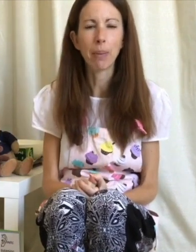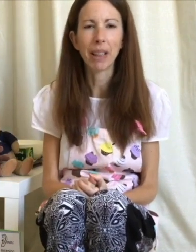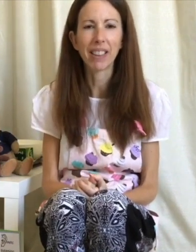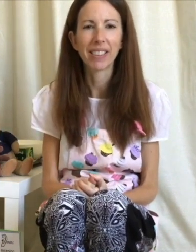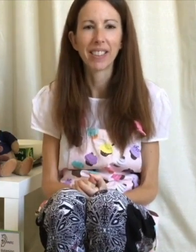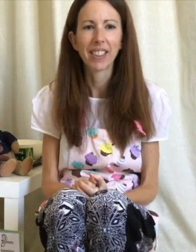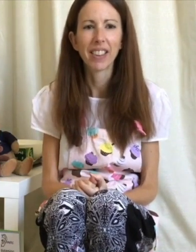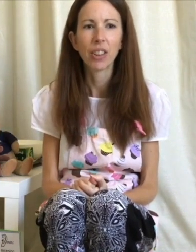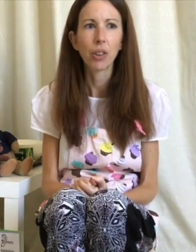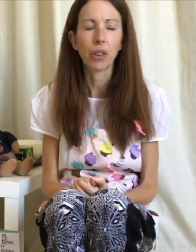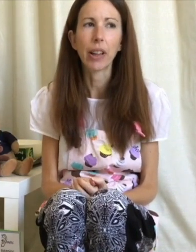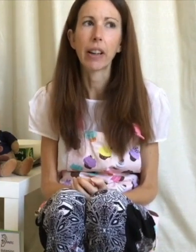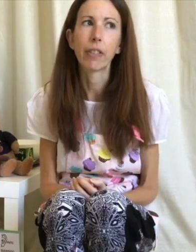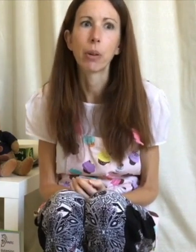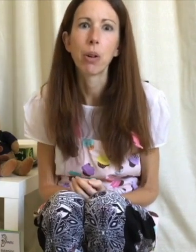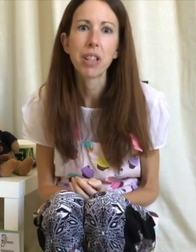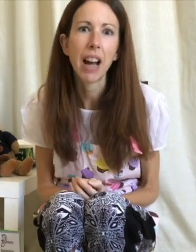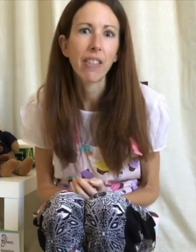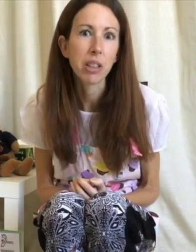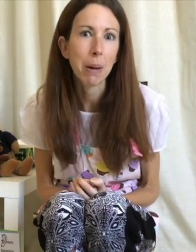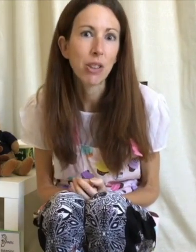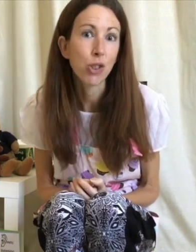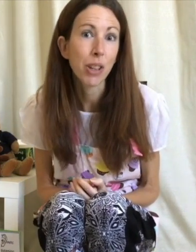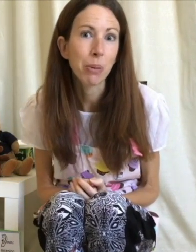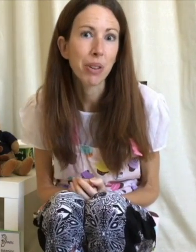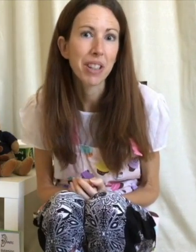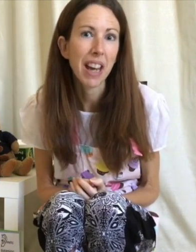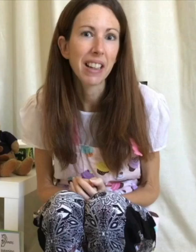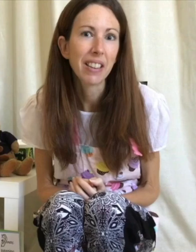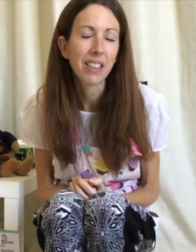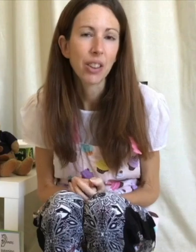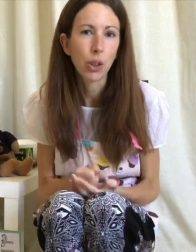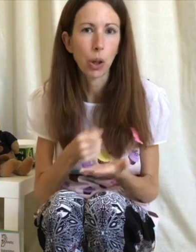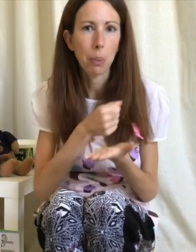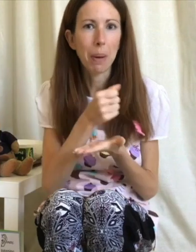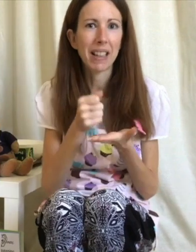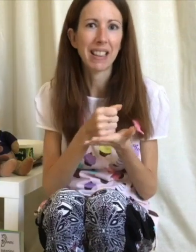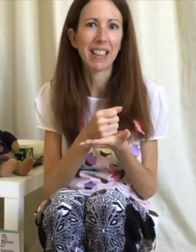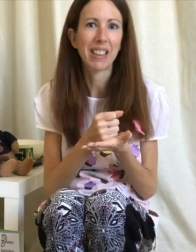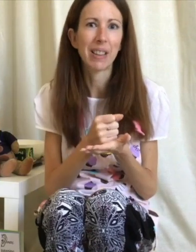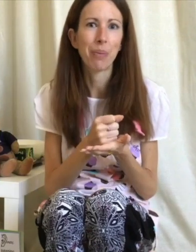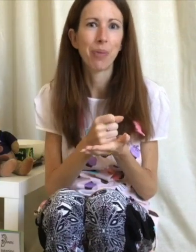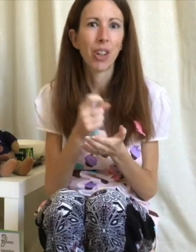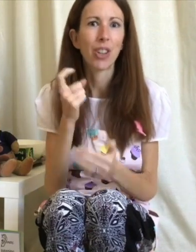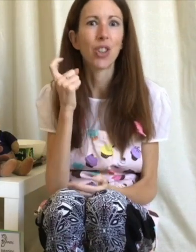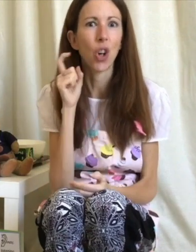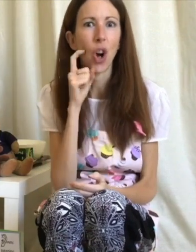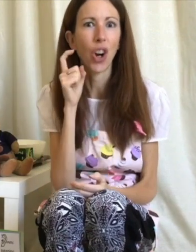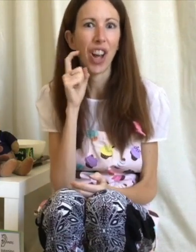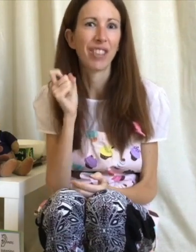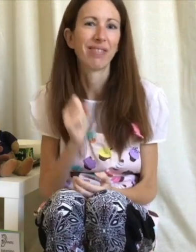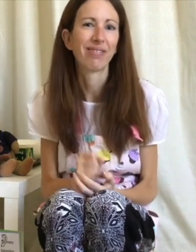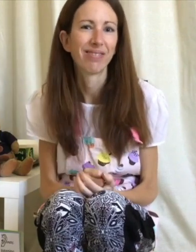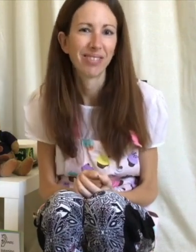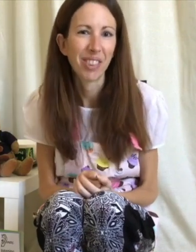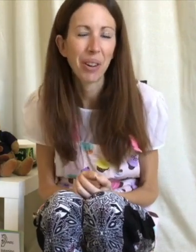yummy. If you want to have a special treat one day, you could mix in some chocolate.